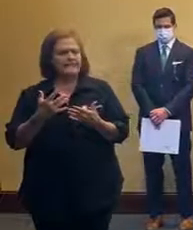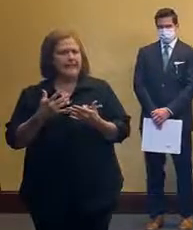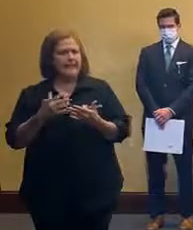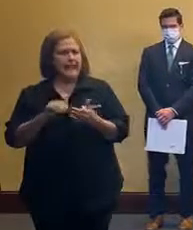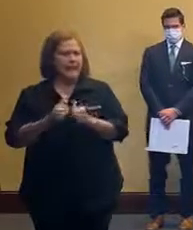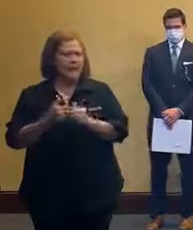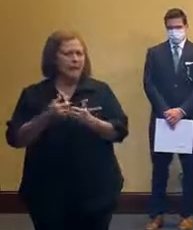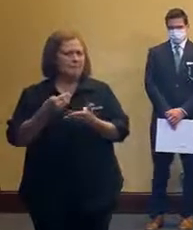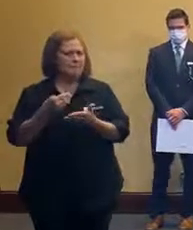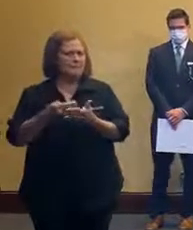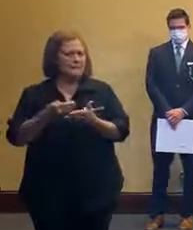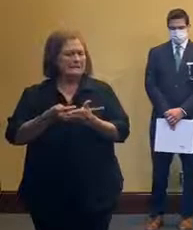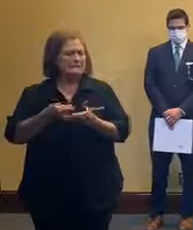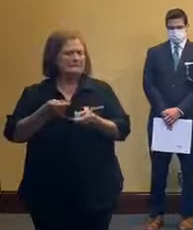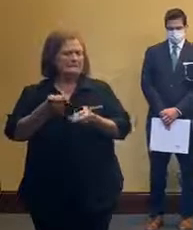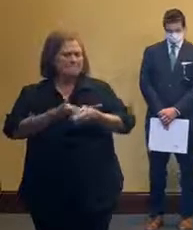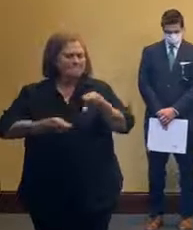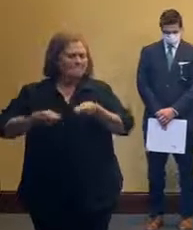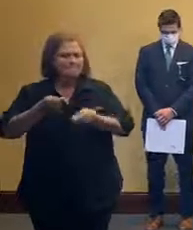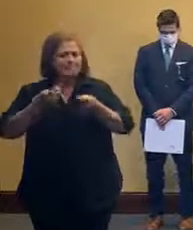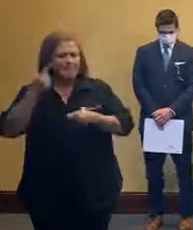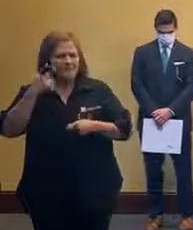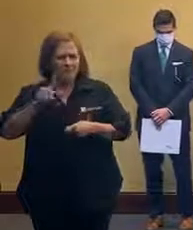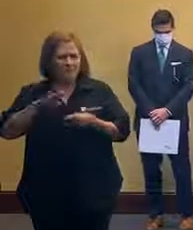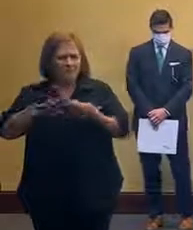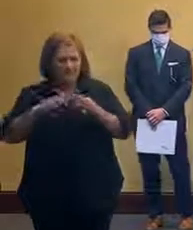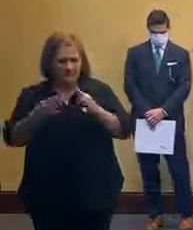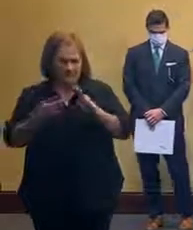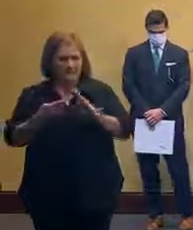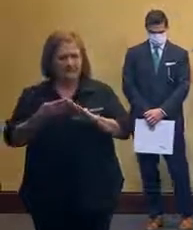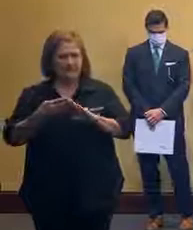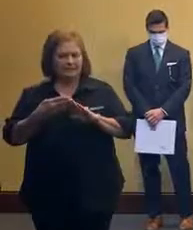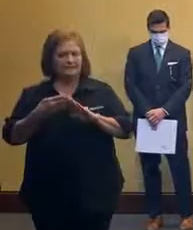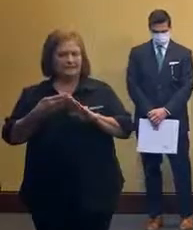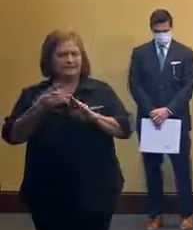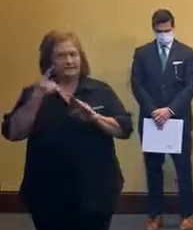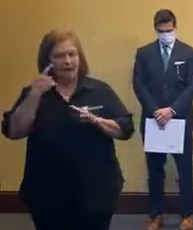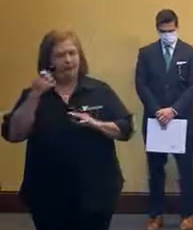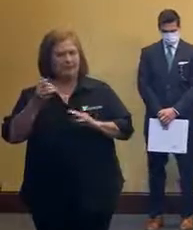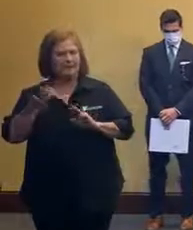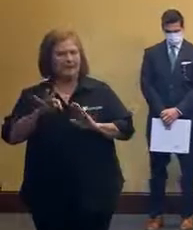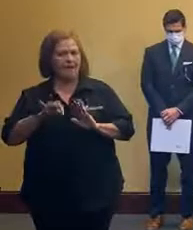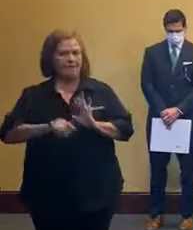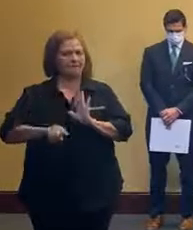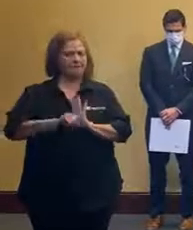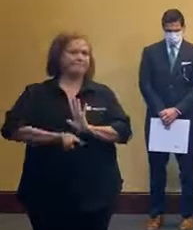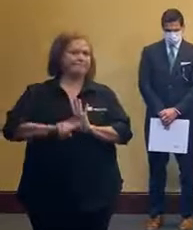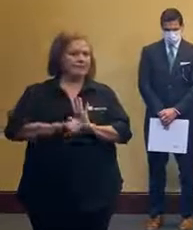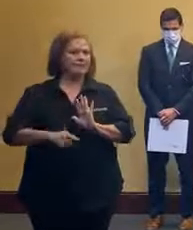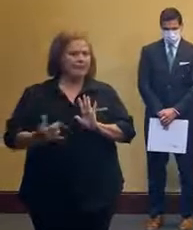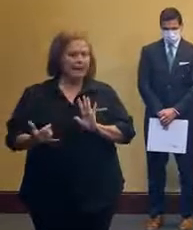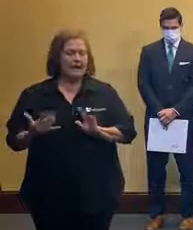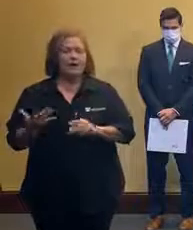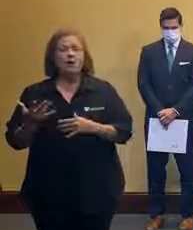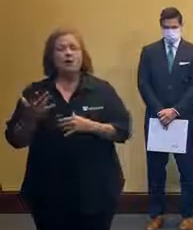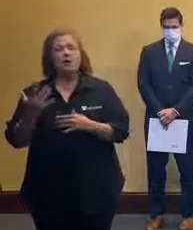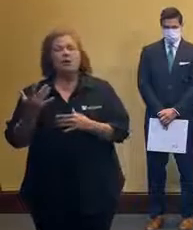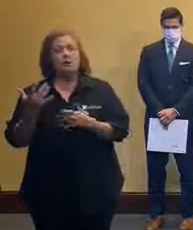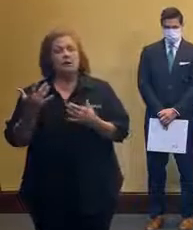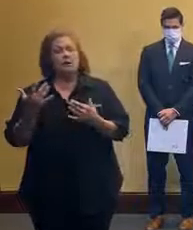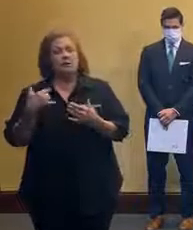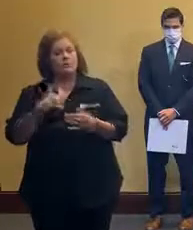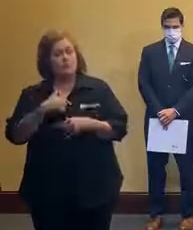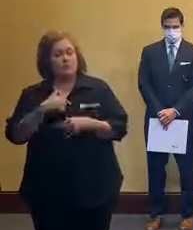financial situation is with the city, particularly to a deficit. But at the end of the day, it's understanding the